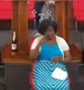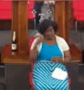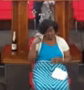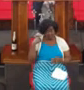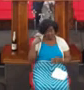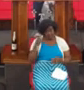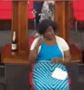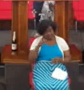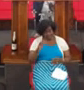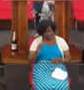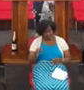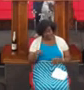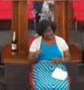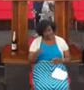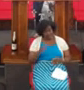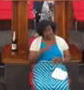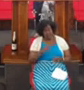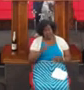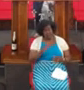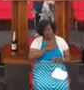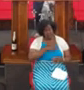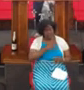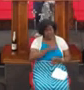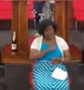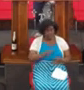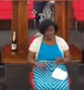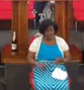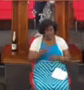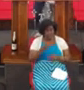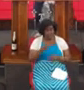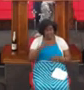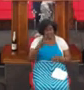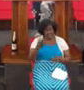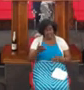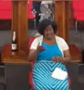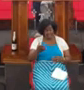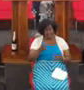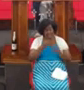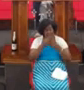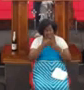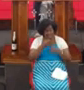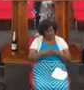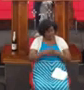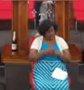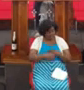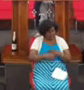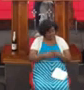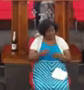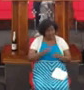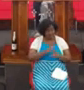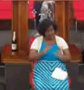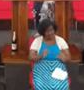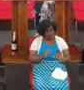Pharisee, my Lord. And he was there, the Bible says, to eat bread on the Sabbath day. And the